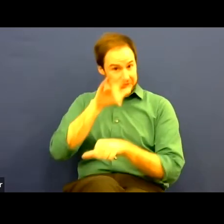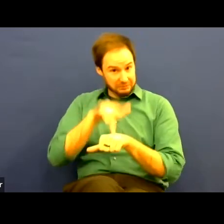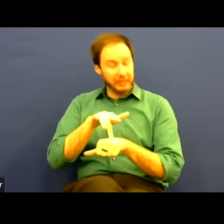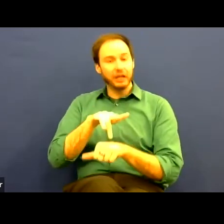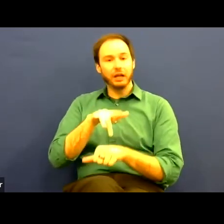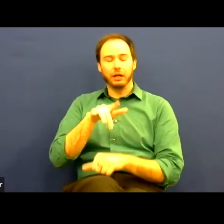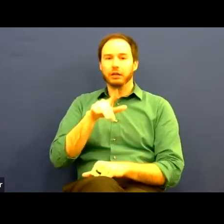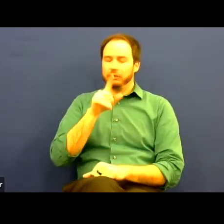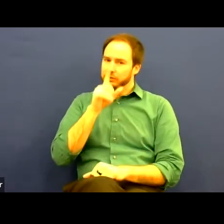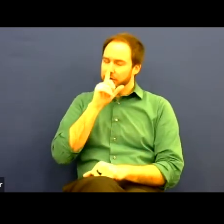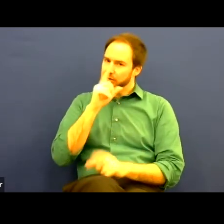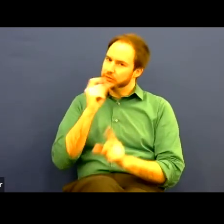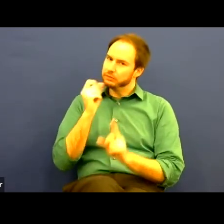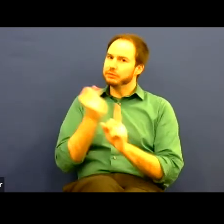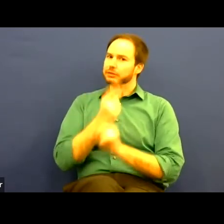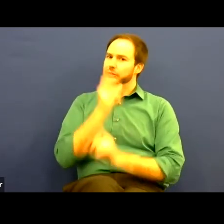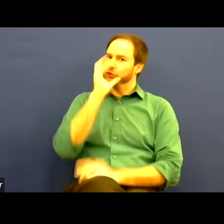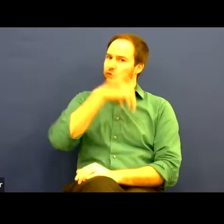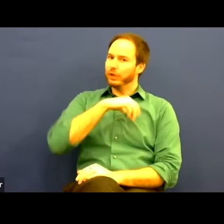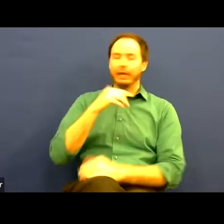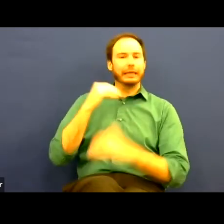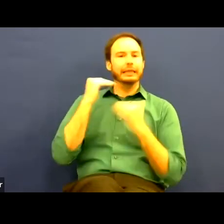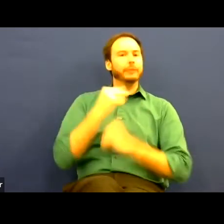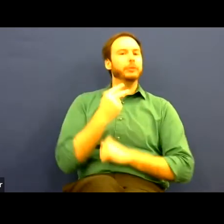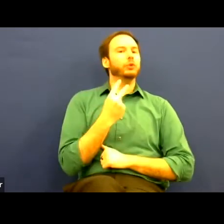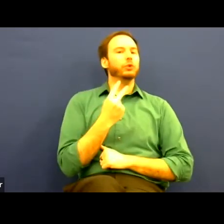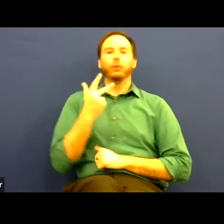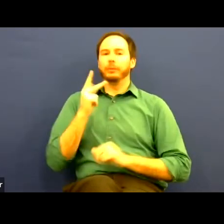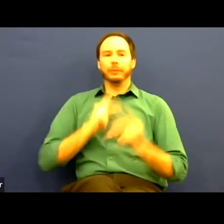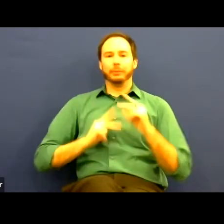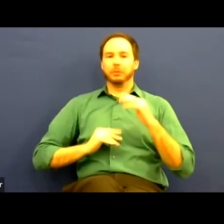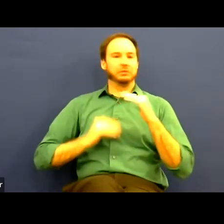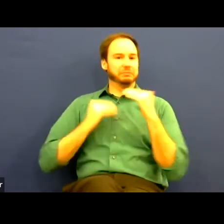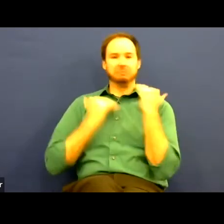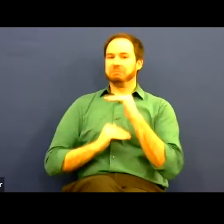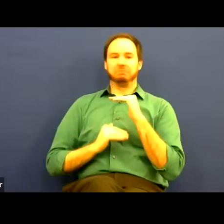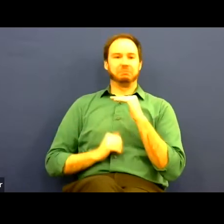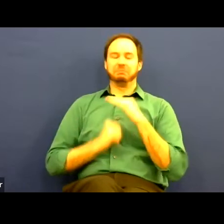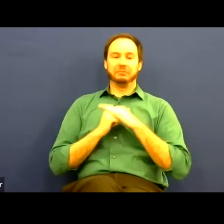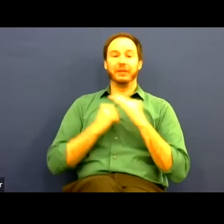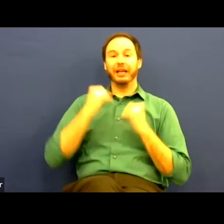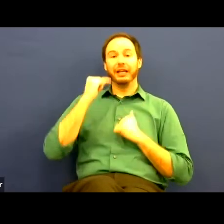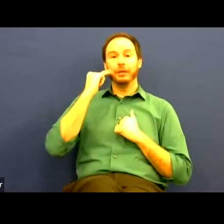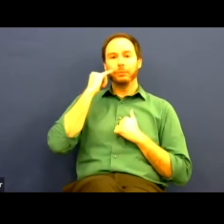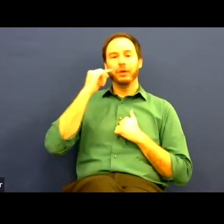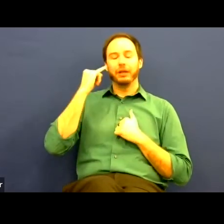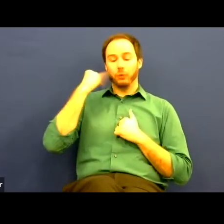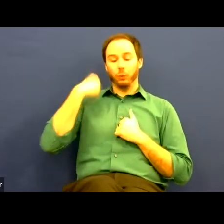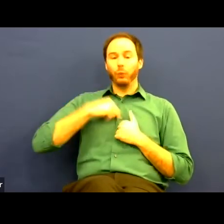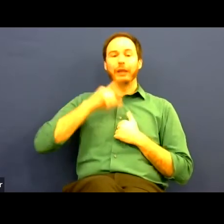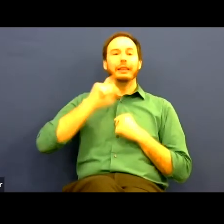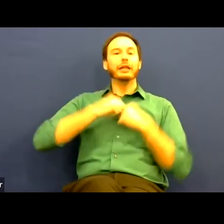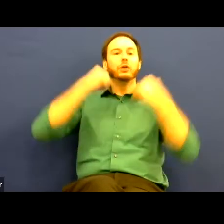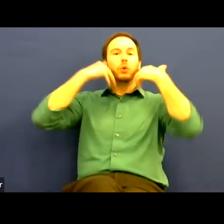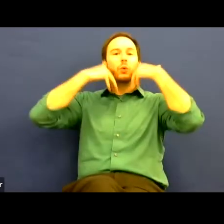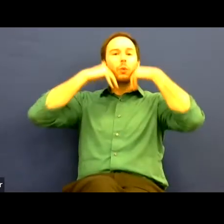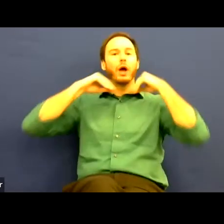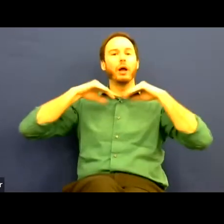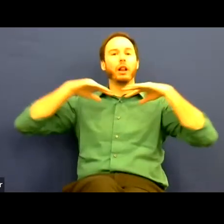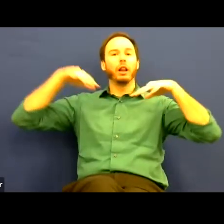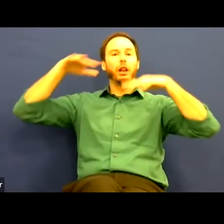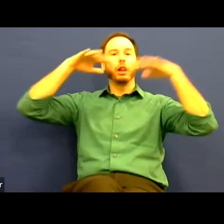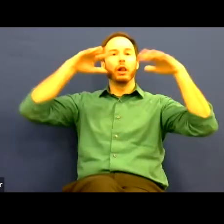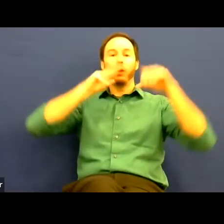it's absolutely bizarre. You're only allowed to have 2 or 3 people in the room at a time because we put out so much moisture in the air. But you walk in there